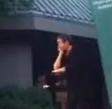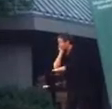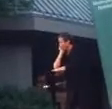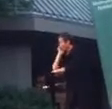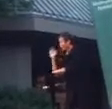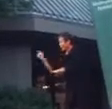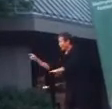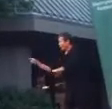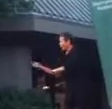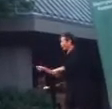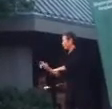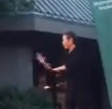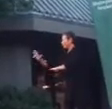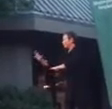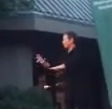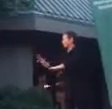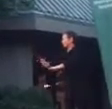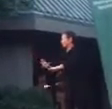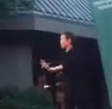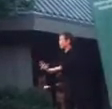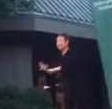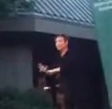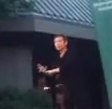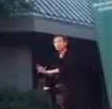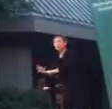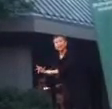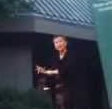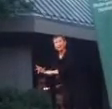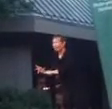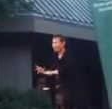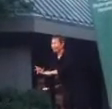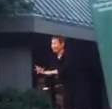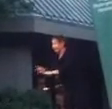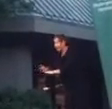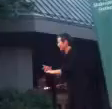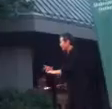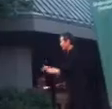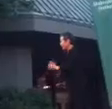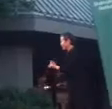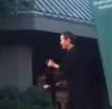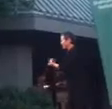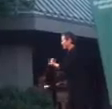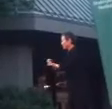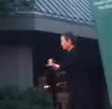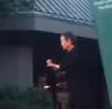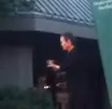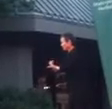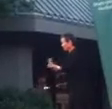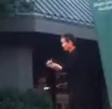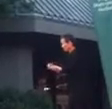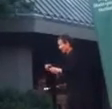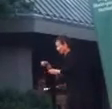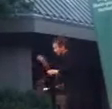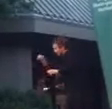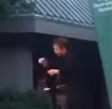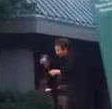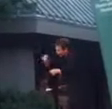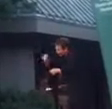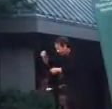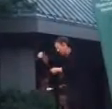And then the side of the page, which was blank, would call out to him, and he'd get his pen